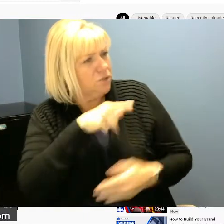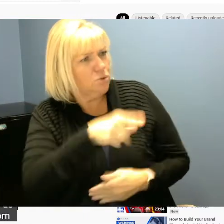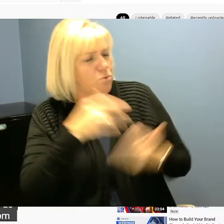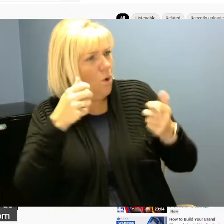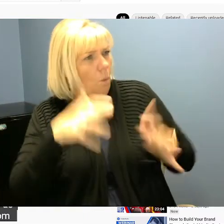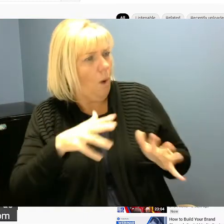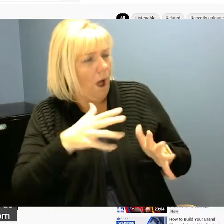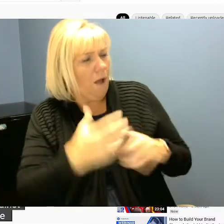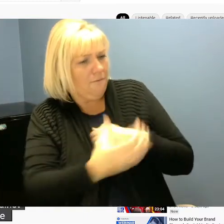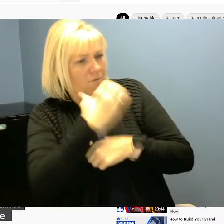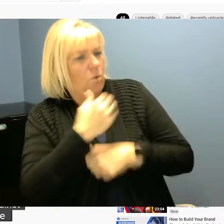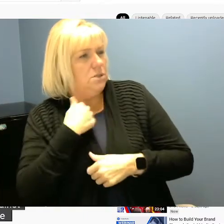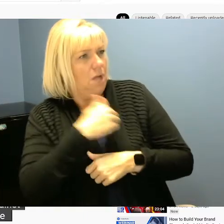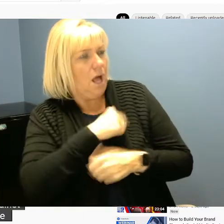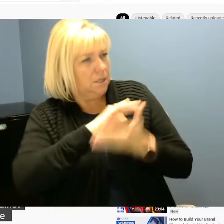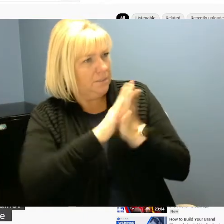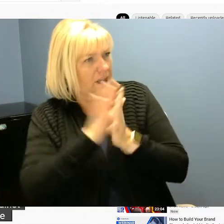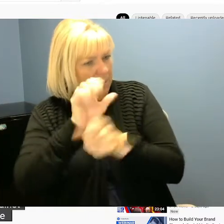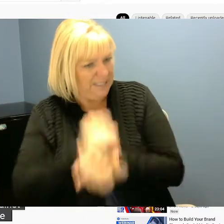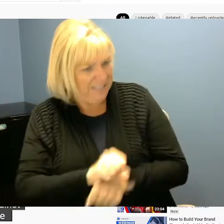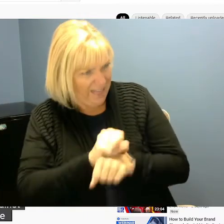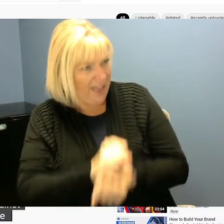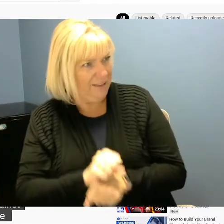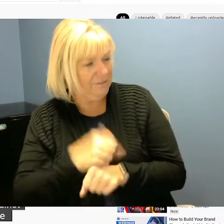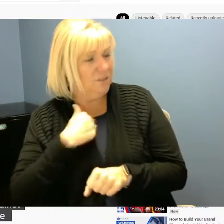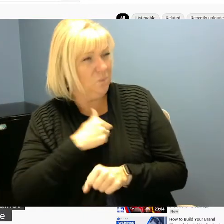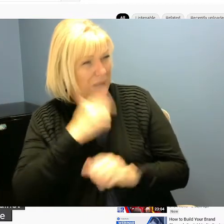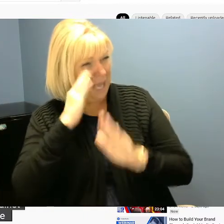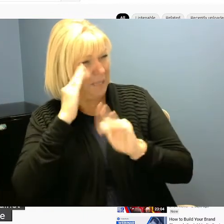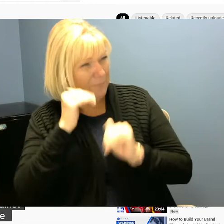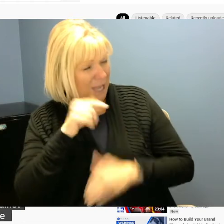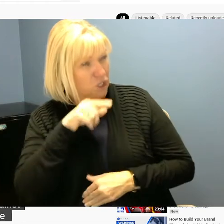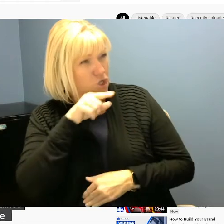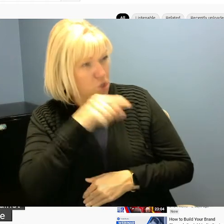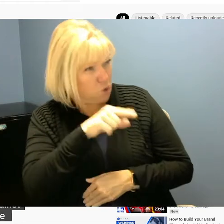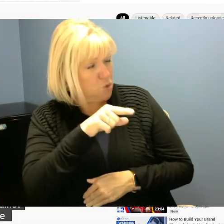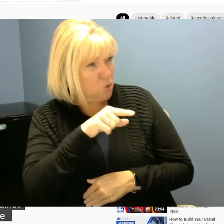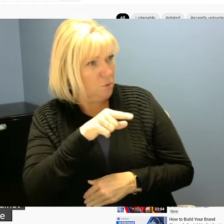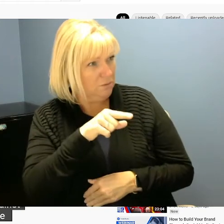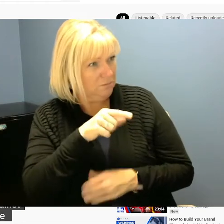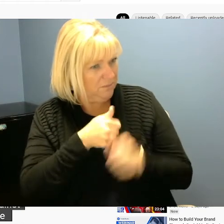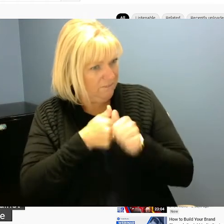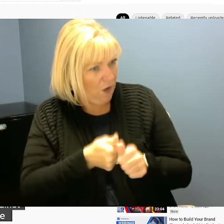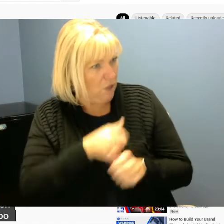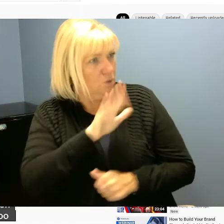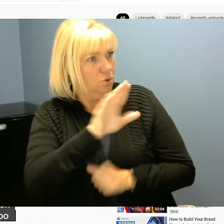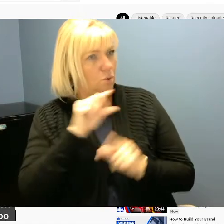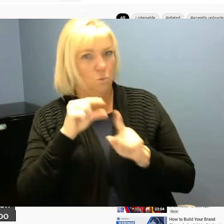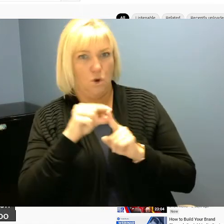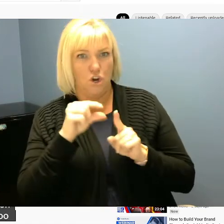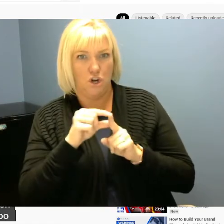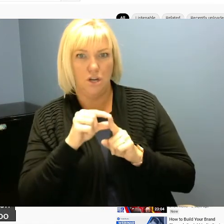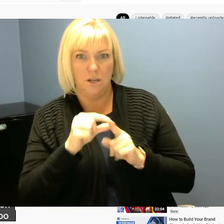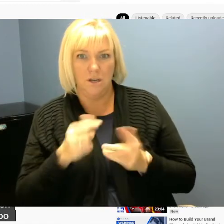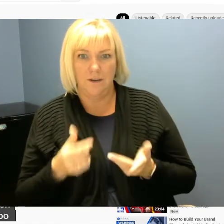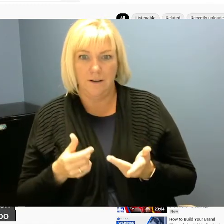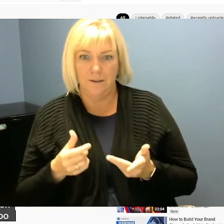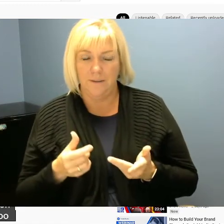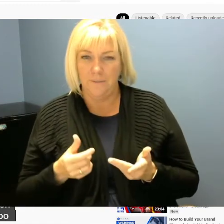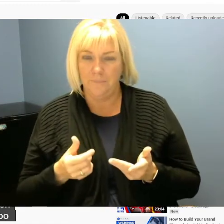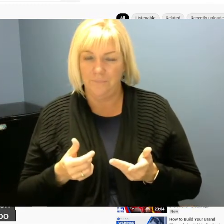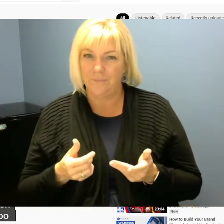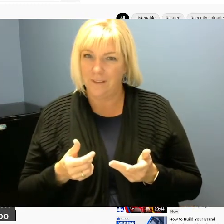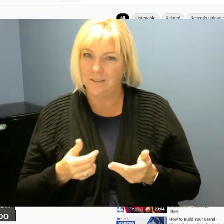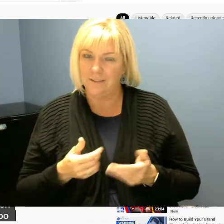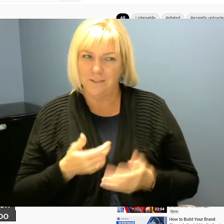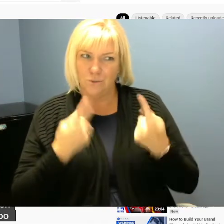things, right, from those who have made such a noble stand against their designs of their fellow men to enslave them. So again, calling out